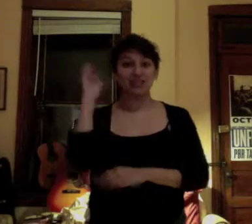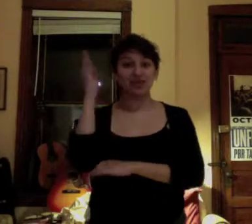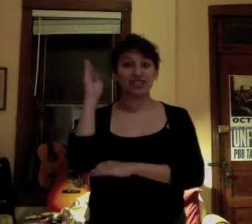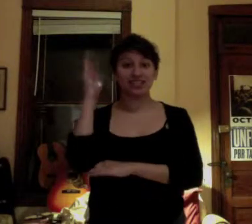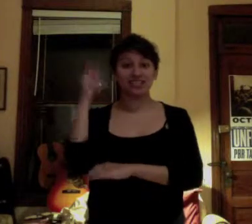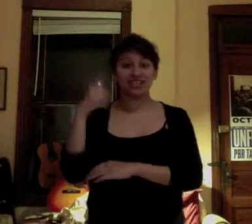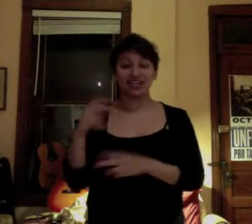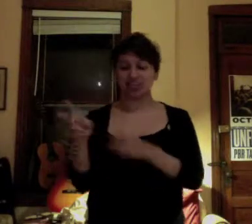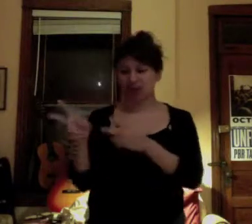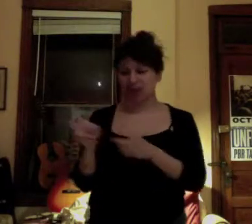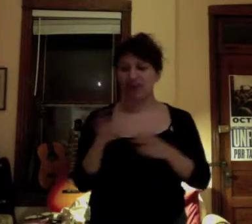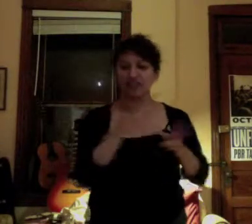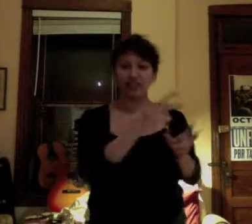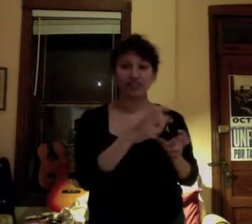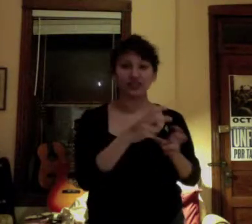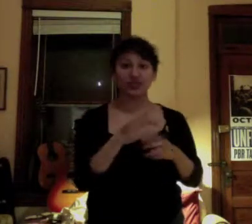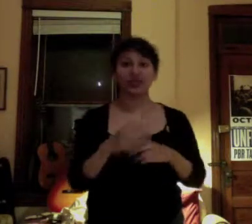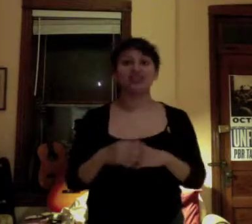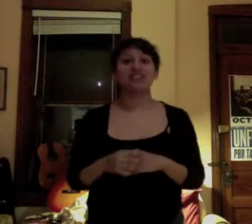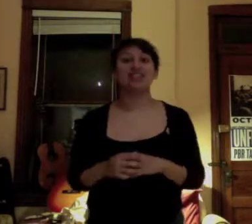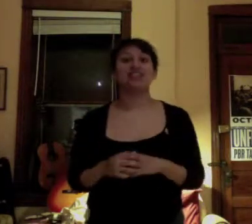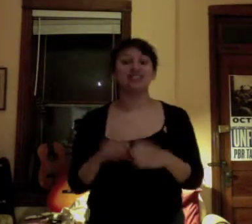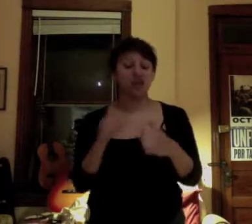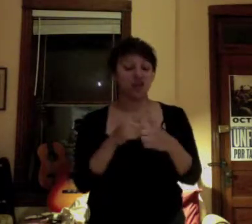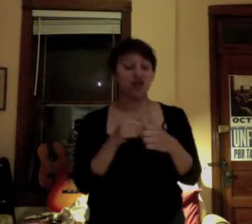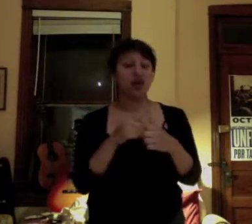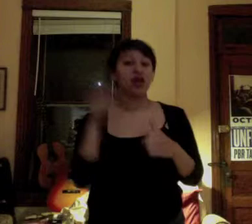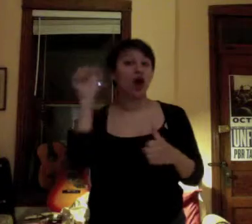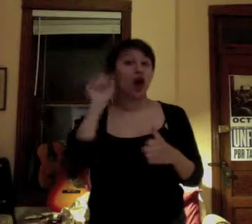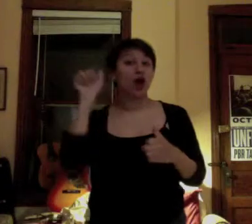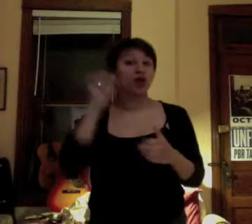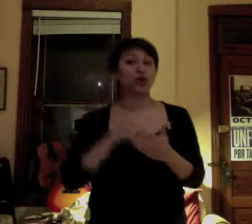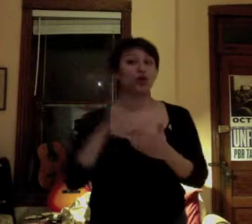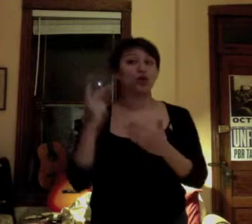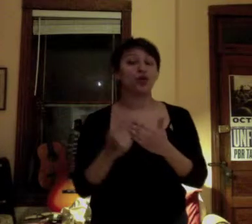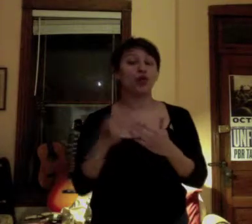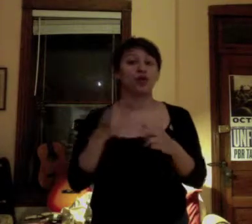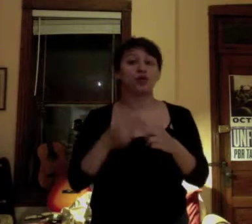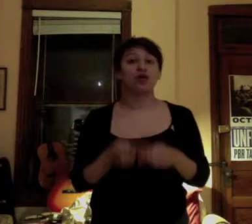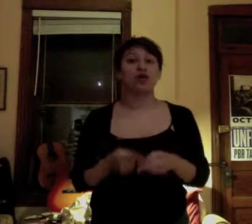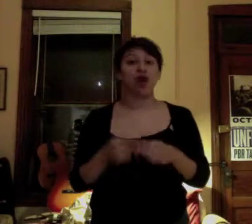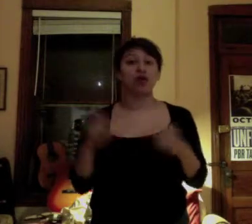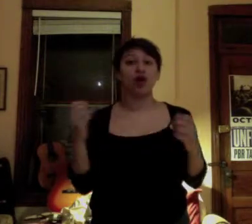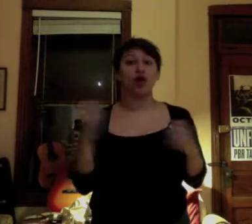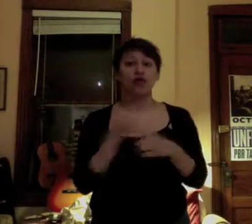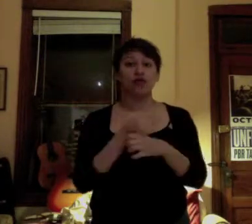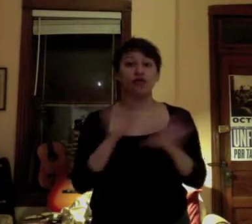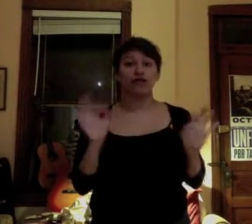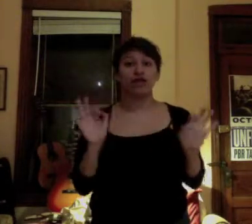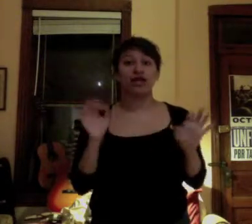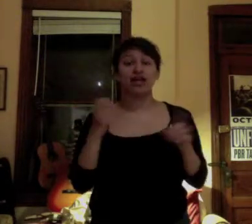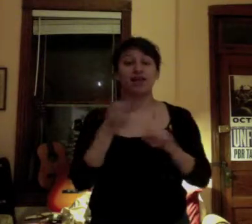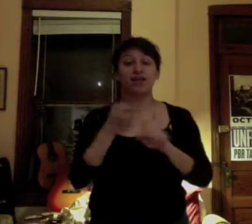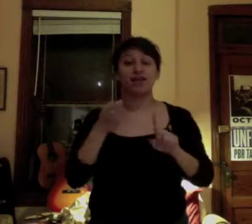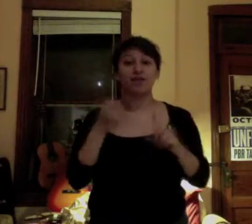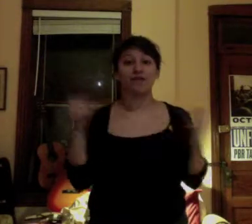entitled Freedom from Fear by Reverend Mary Boggs of the Living Enrichment Institute, a book